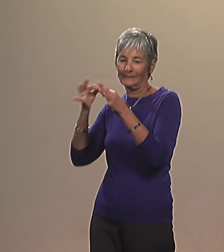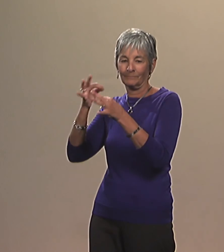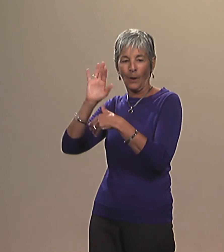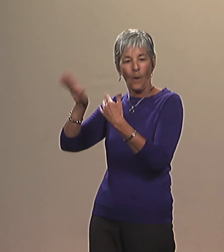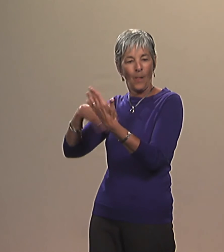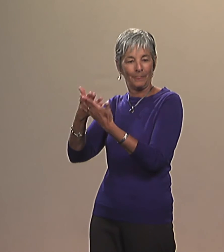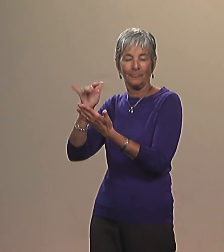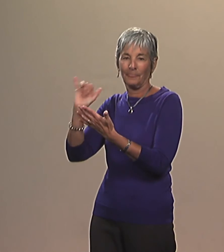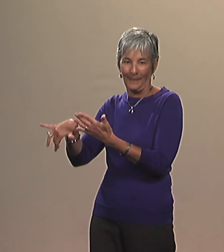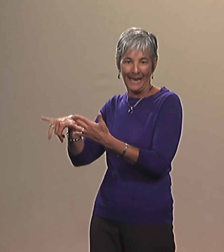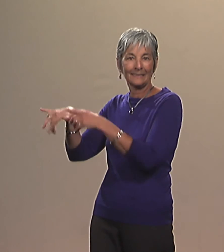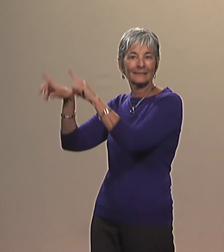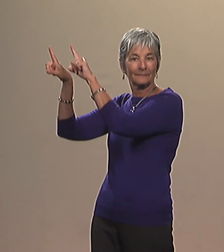I think I have explained all of these.